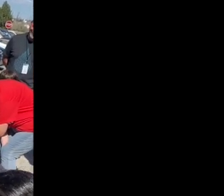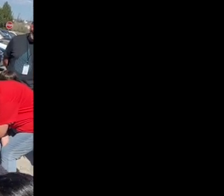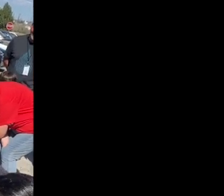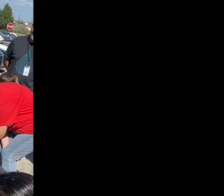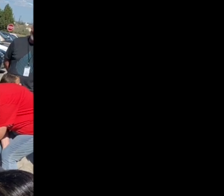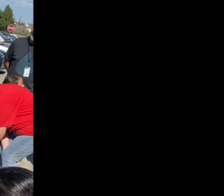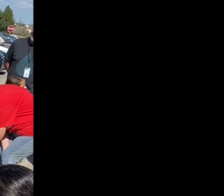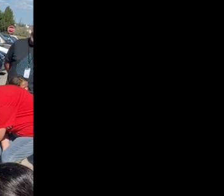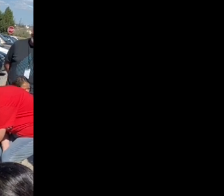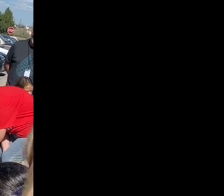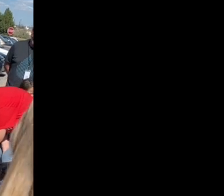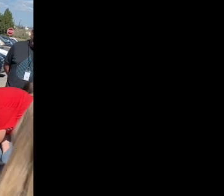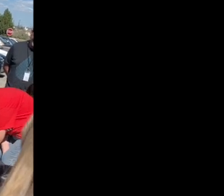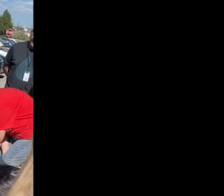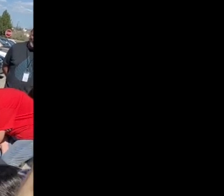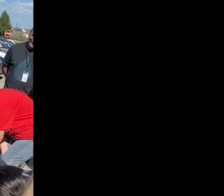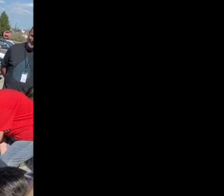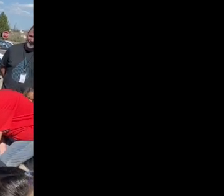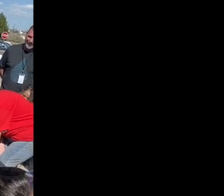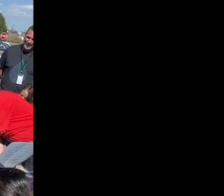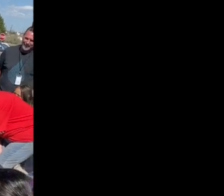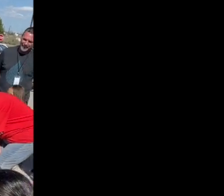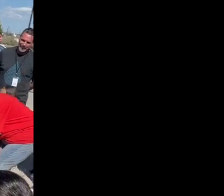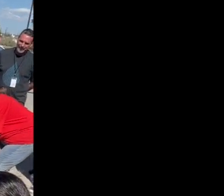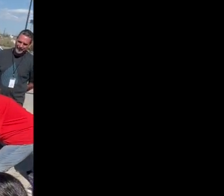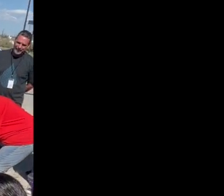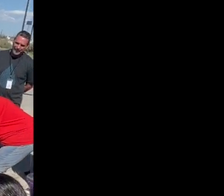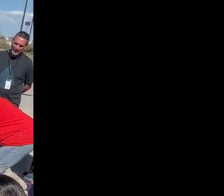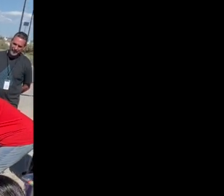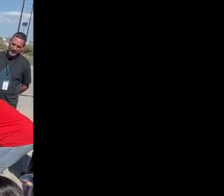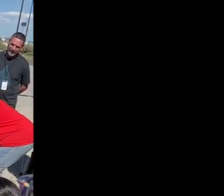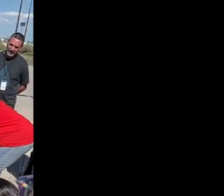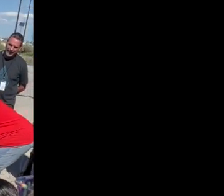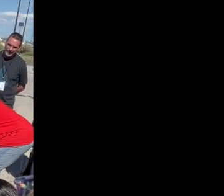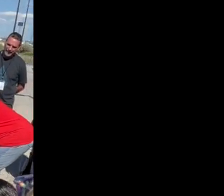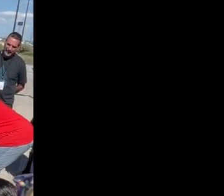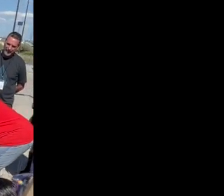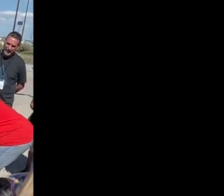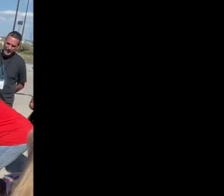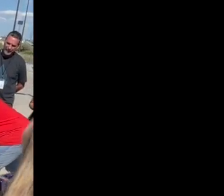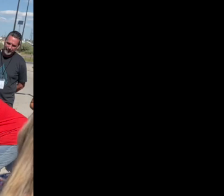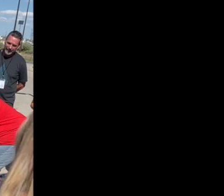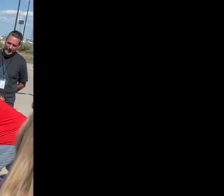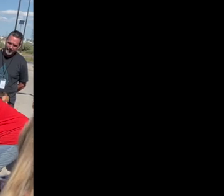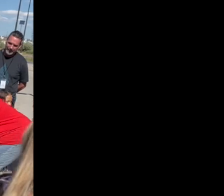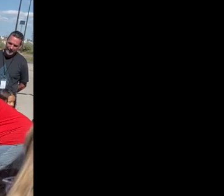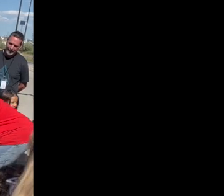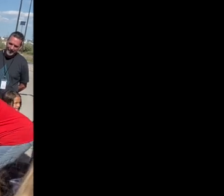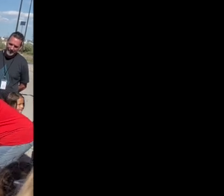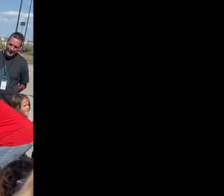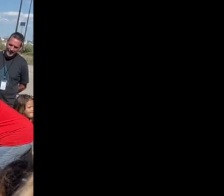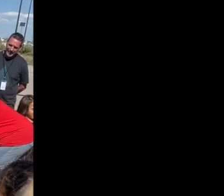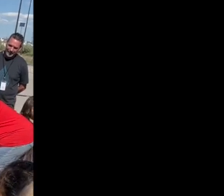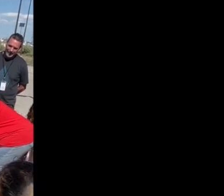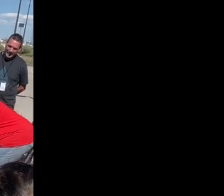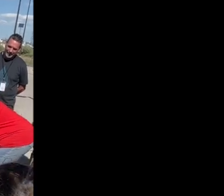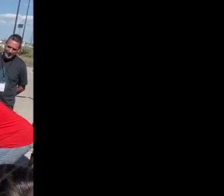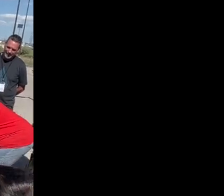You ready? Too cold? Yeah. We'll make it quick. We'll go fast. We'll do it quick. You ready? Yeah. Okay, let's go.